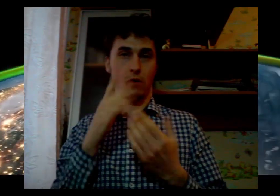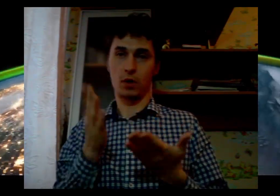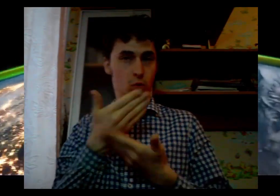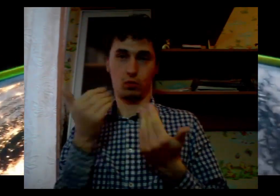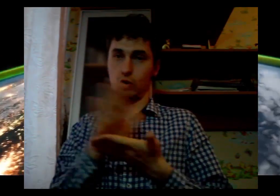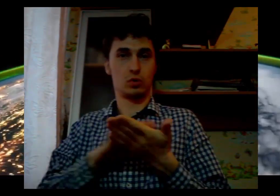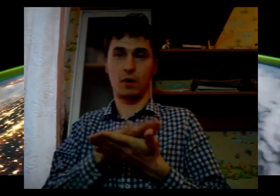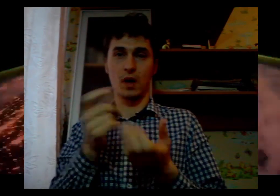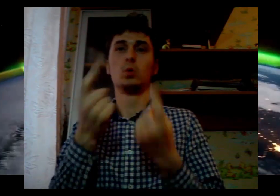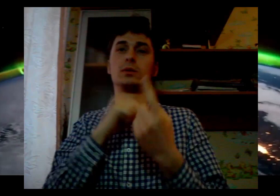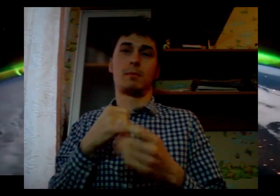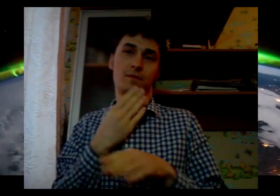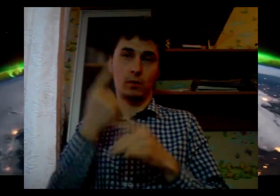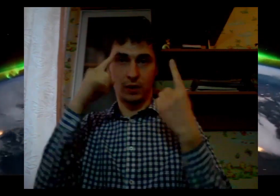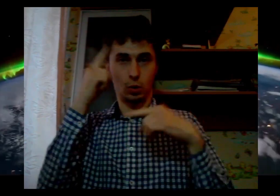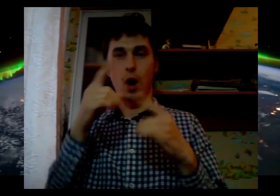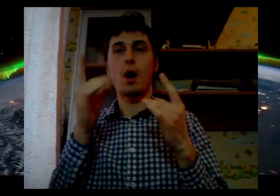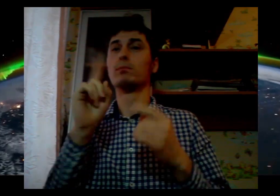S-